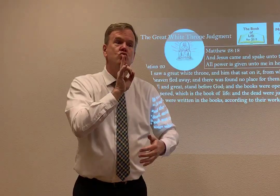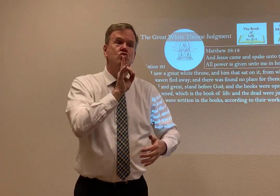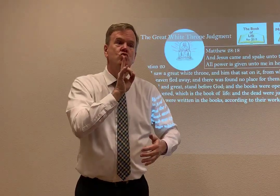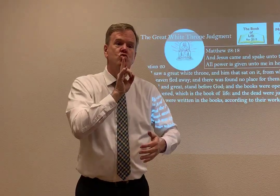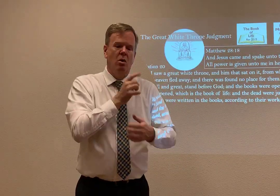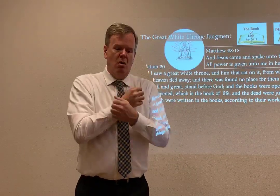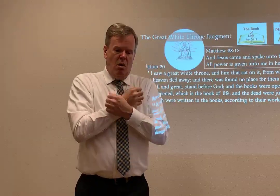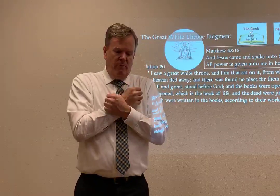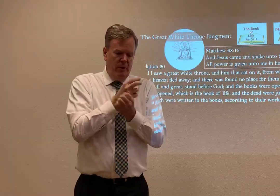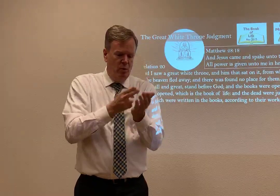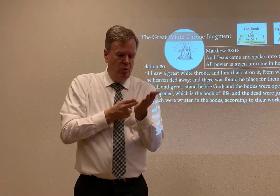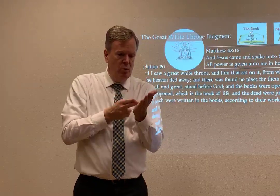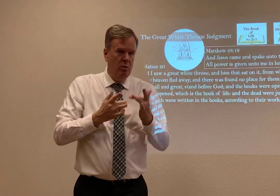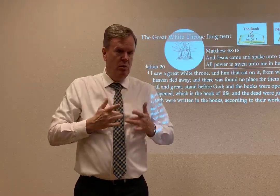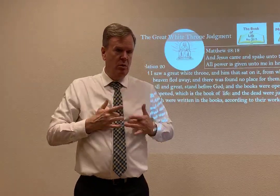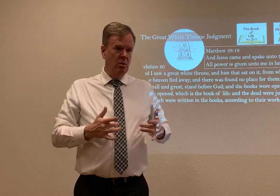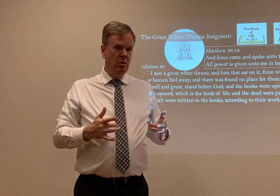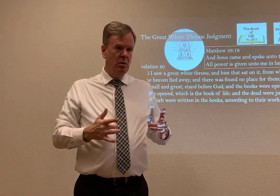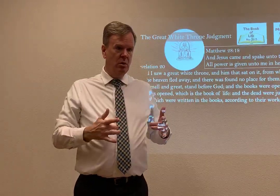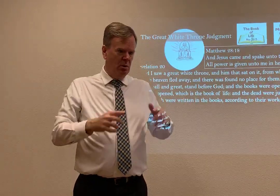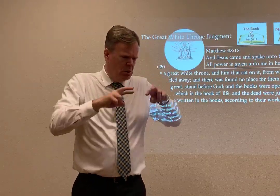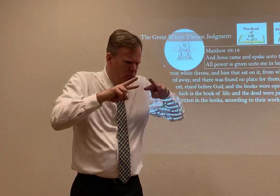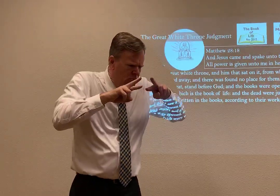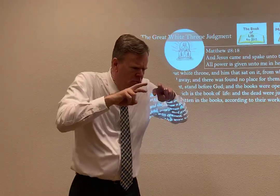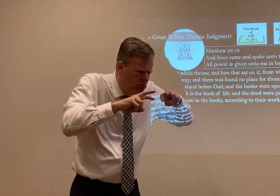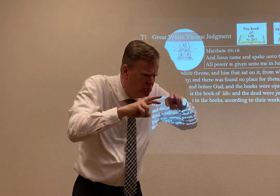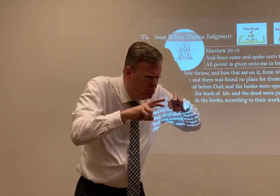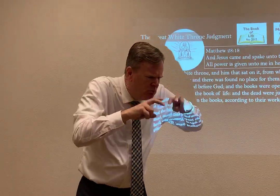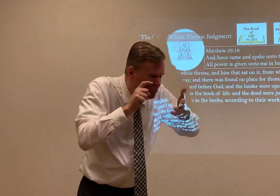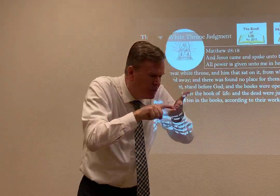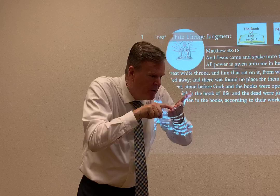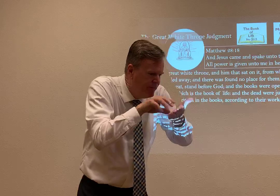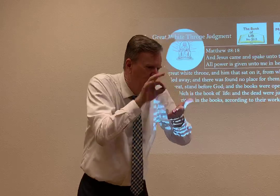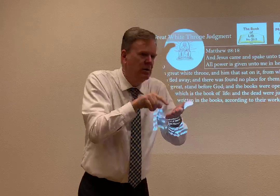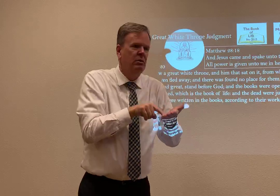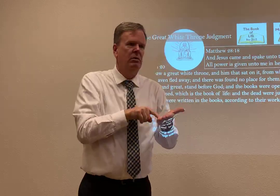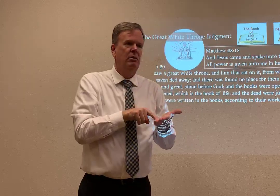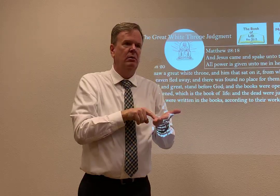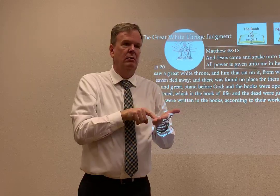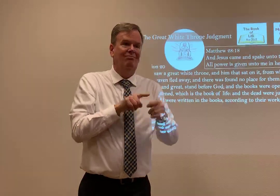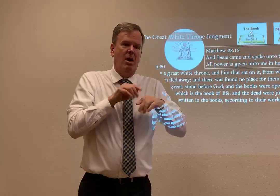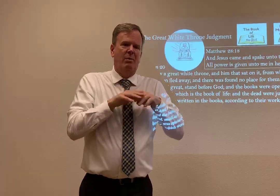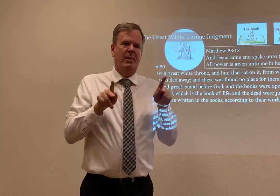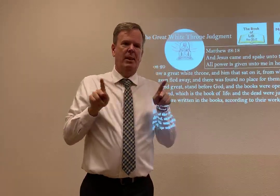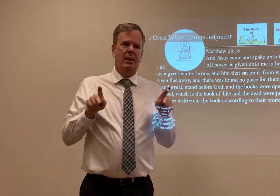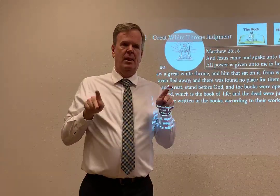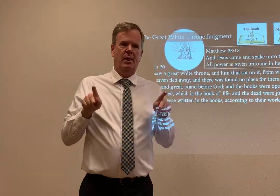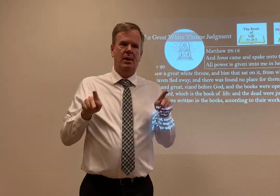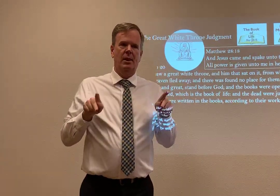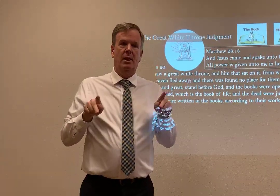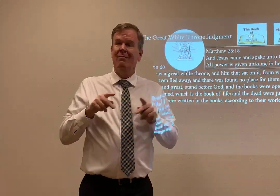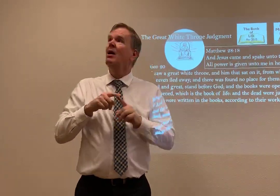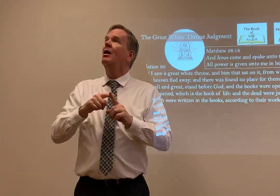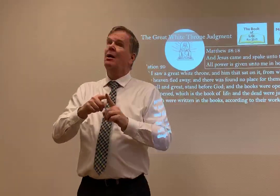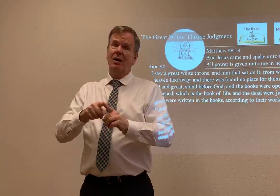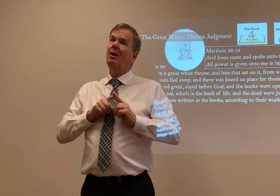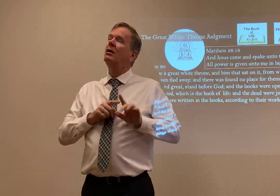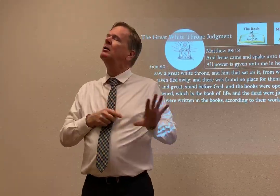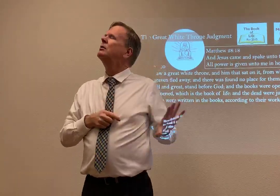But you have to understand, if you truly love the truth, that will lead you to act upon it. That will lead you to read it and analyze it, and it'll lead you to want to know